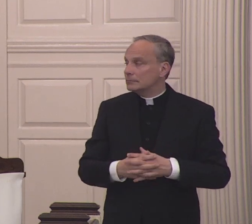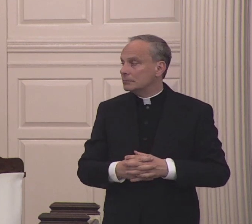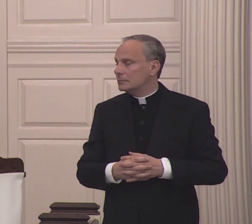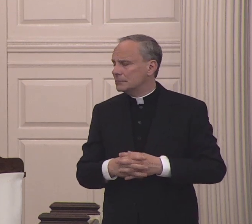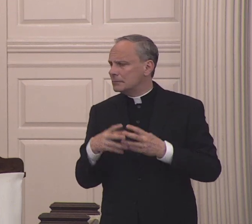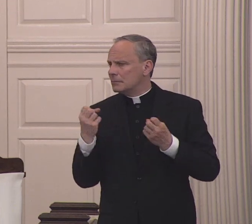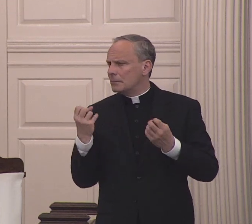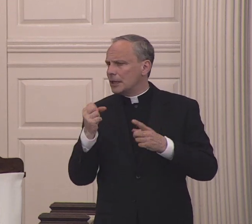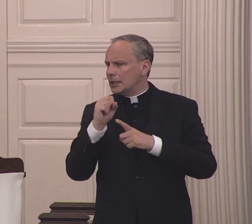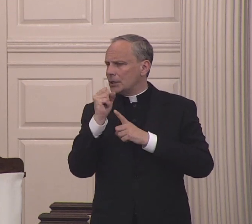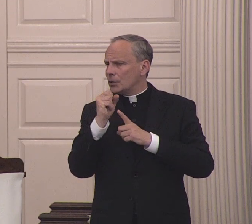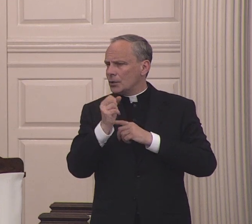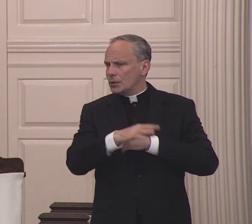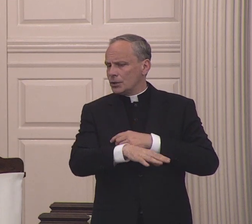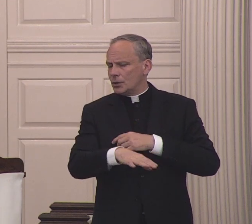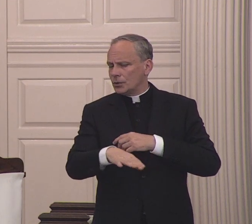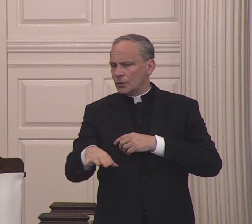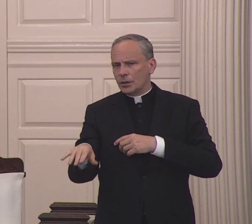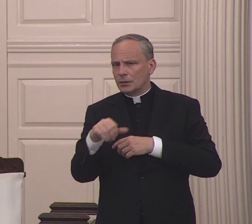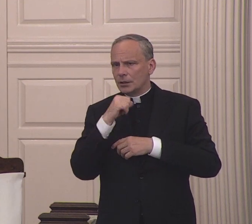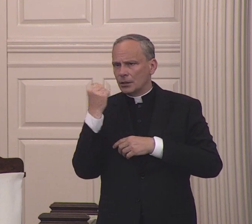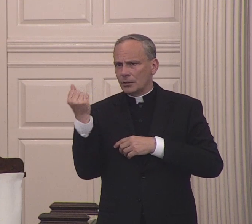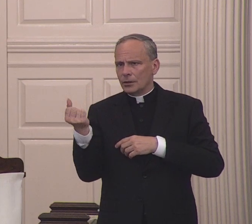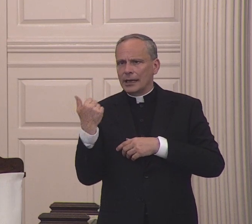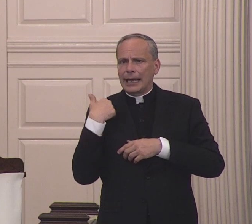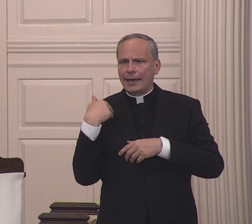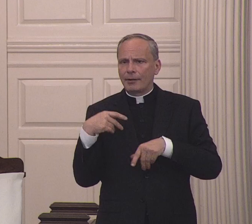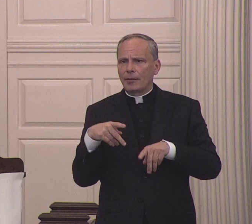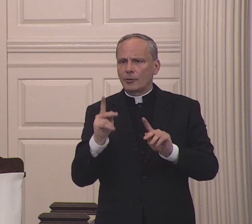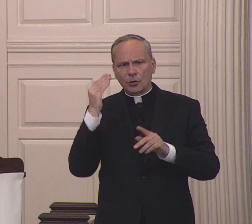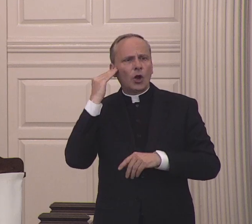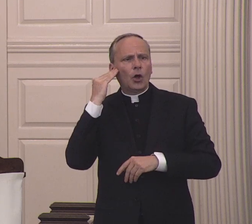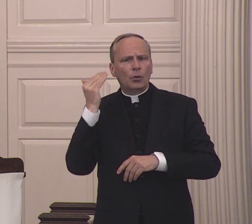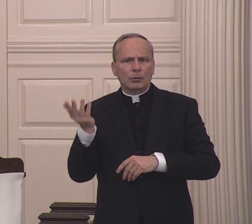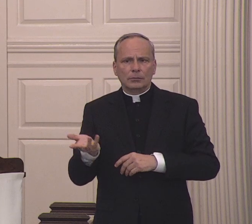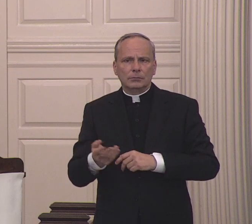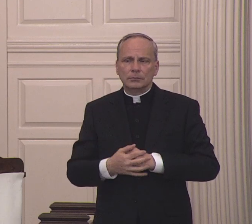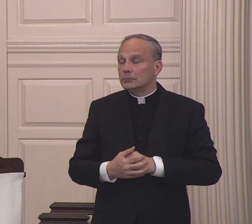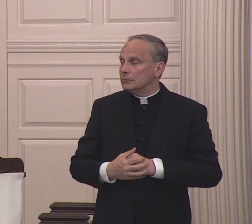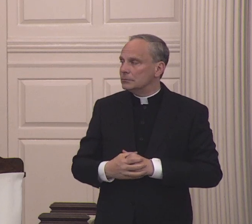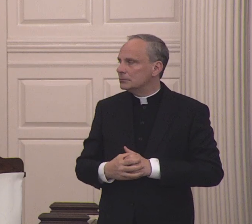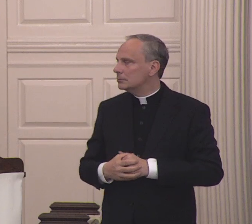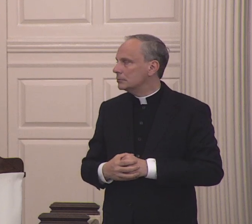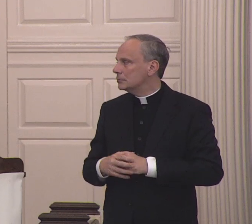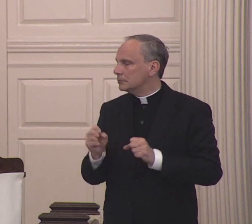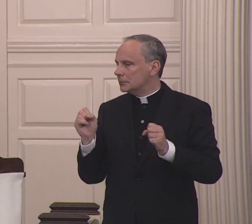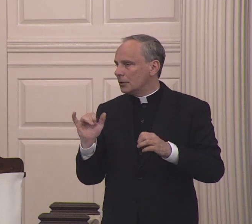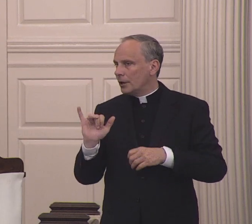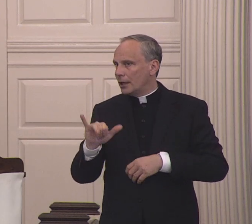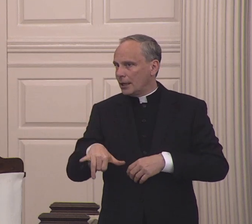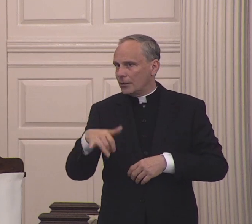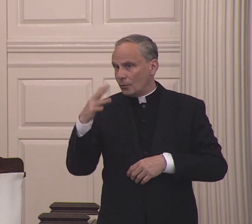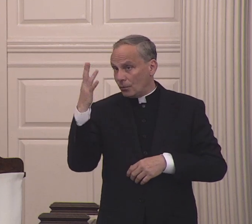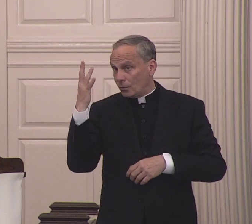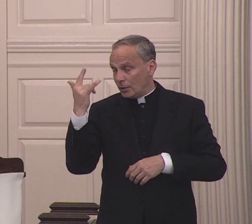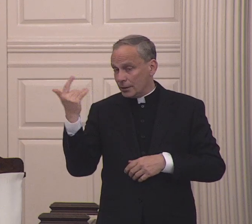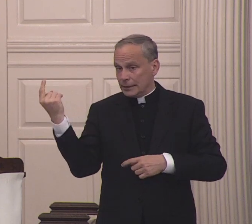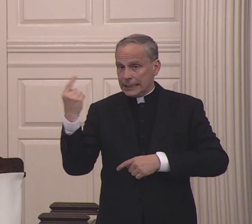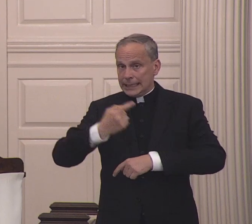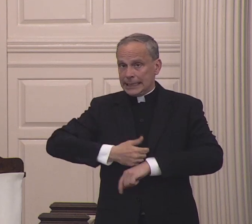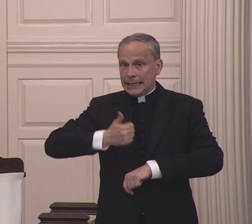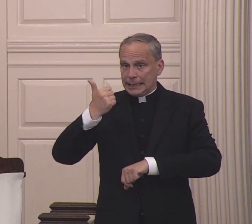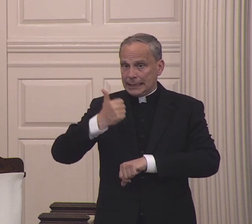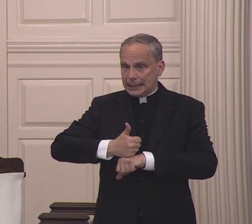In many cases, children don't have this opportunity to know this. And so this is why this day has